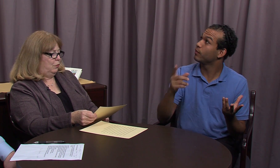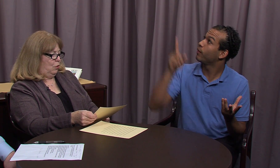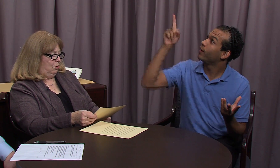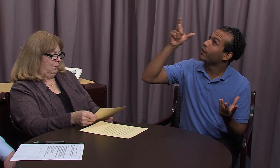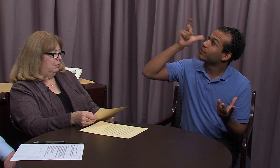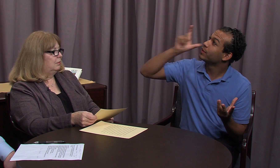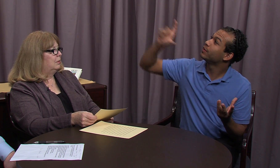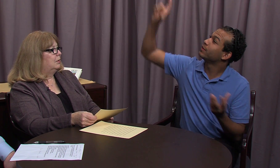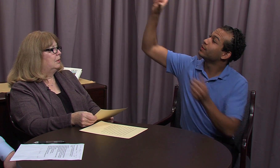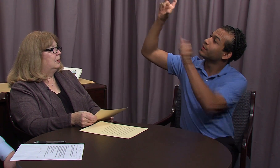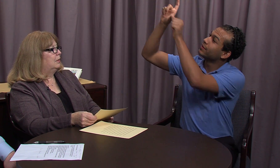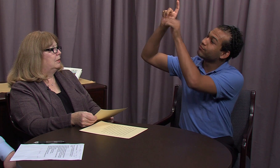full.